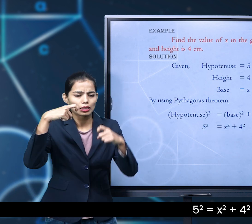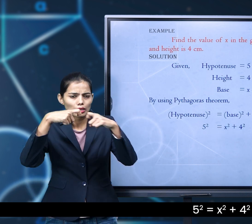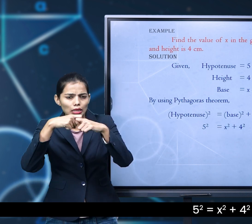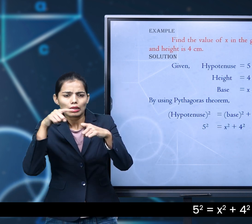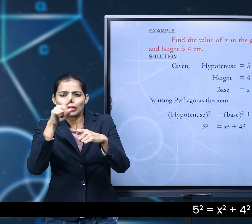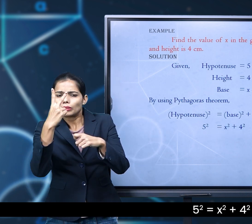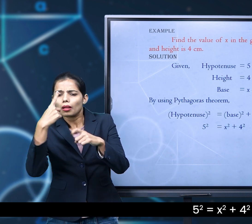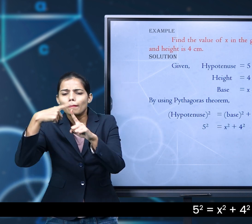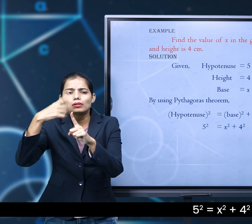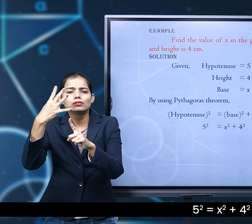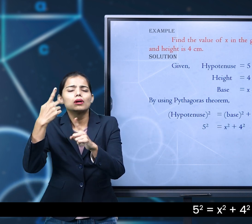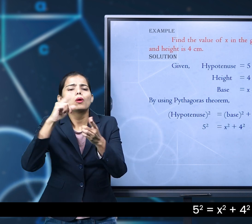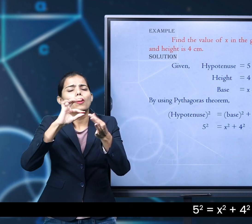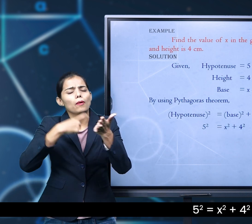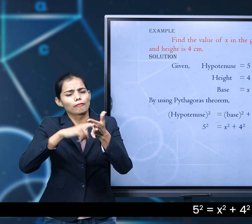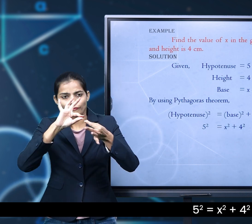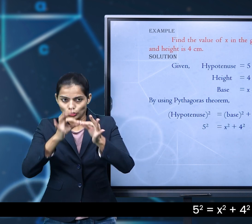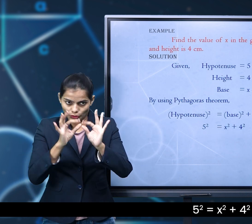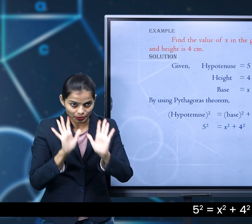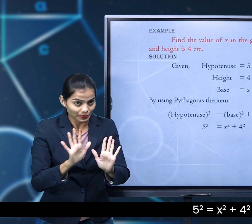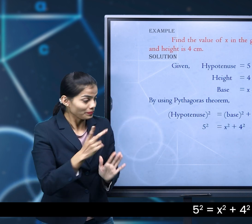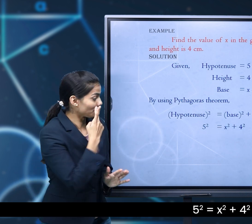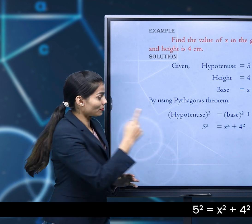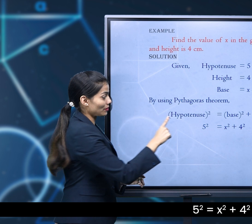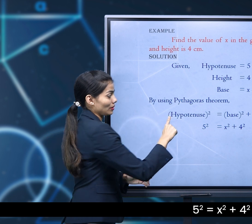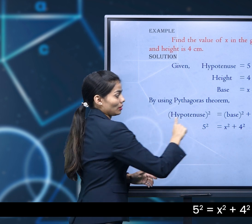5 square is equal to x square plus 4 square.